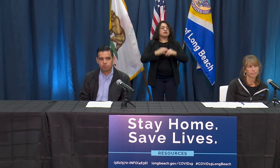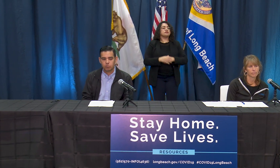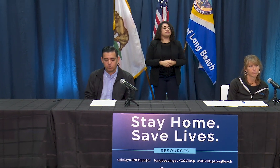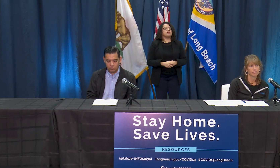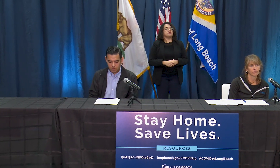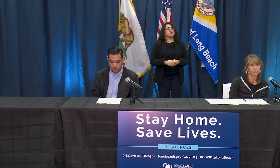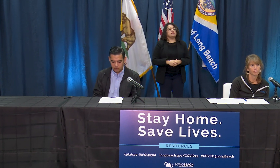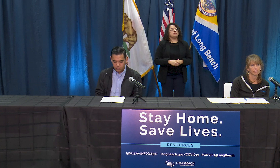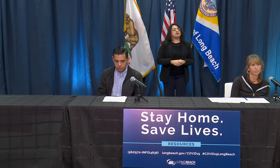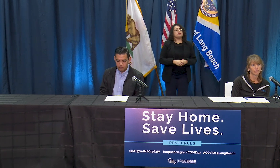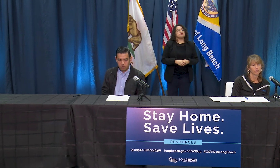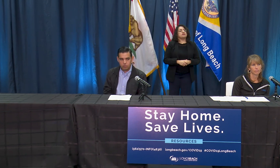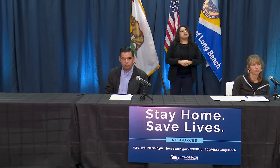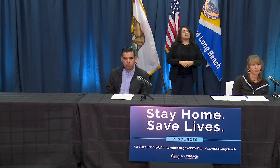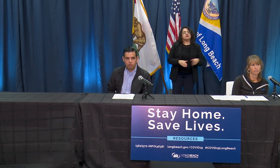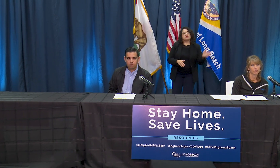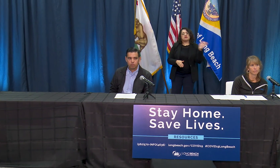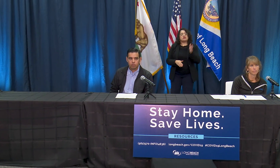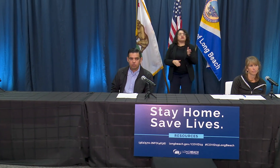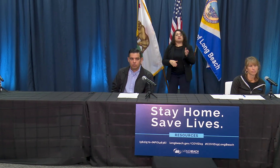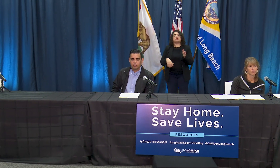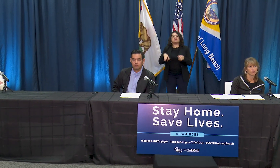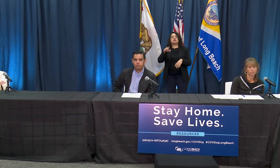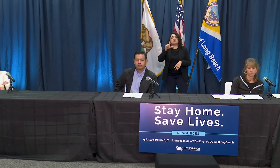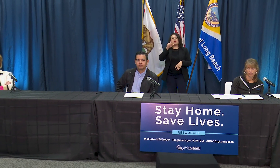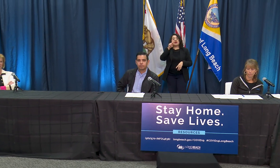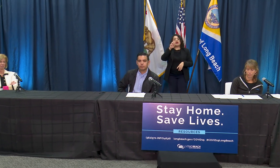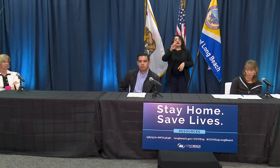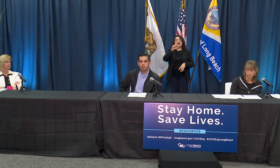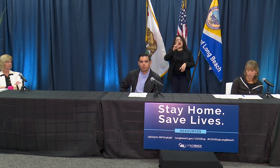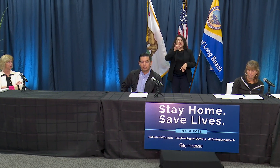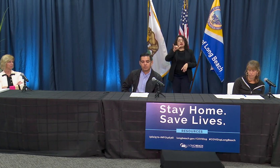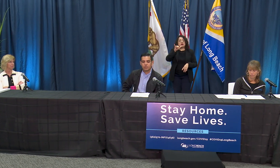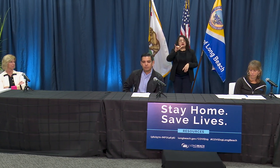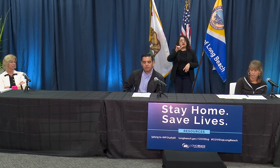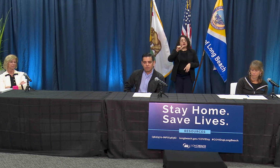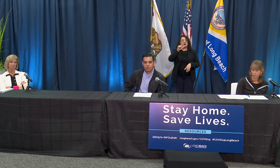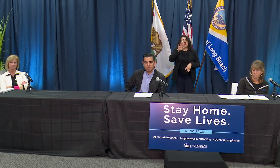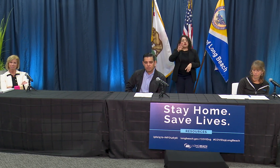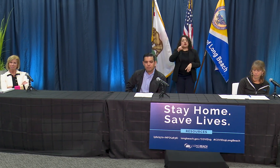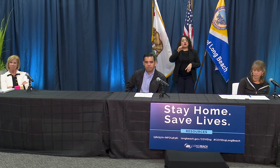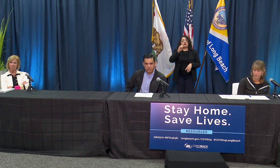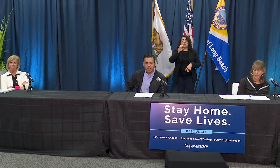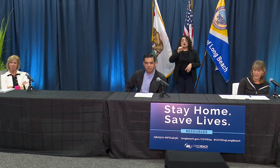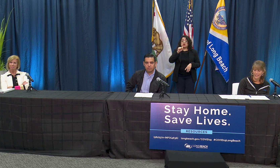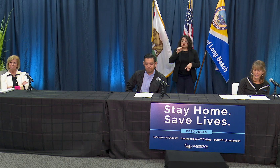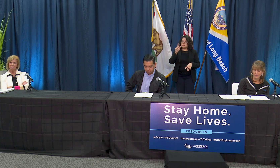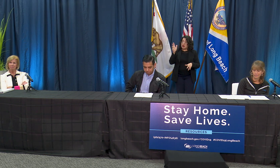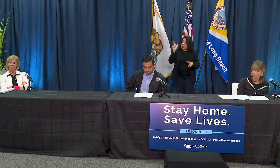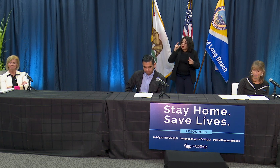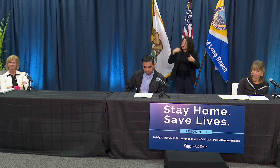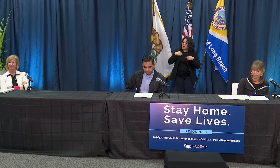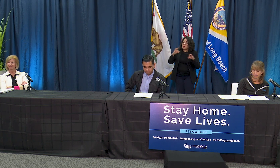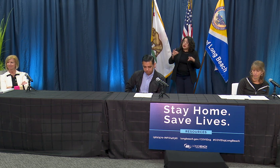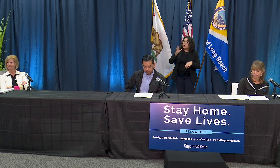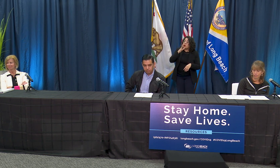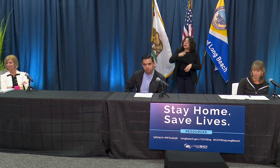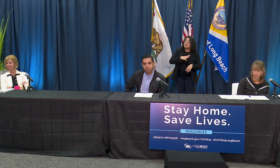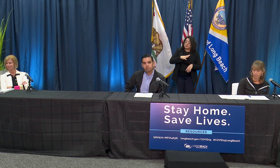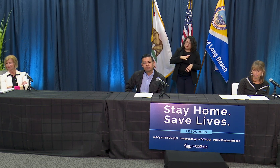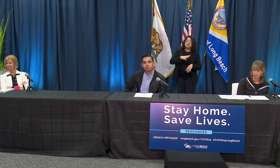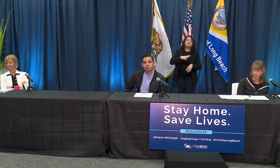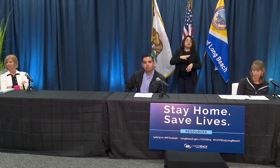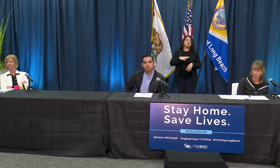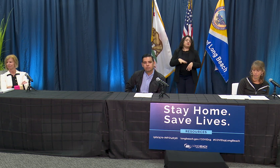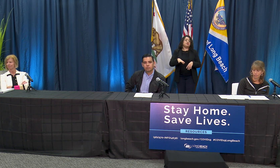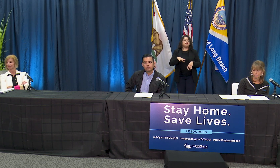And then next up, we have Kelly, also from the Long Beach Post. Okay, can you guys hear me? Yes. Yes, thanks, Kelly.